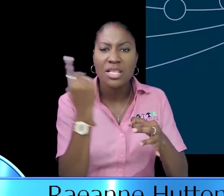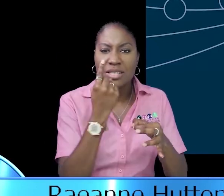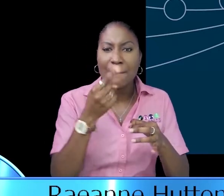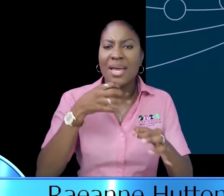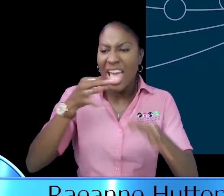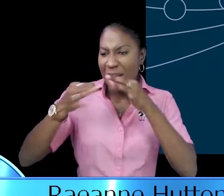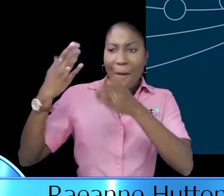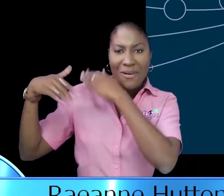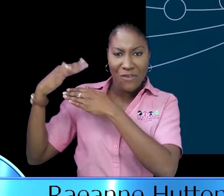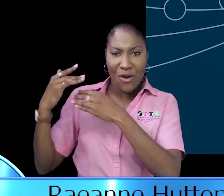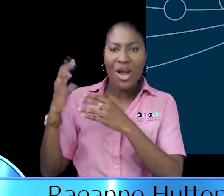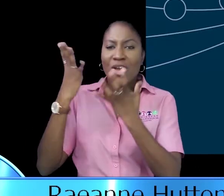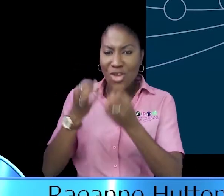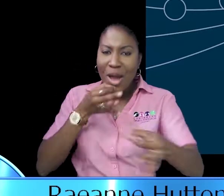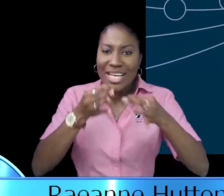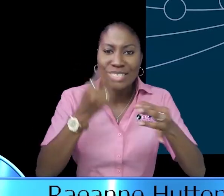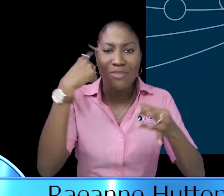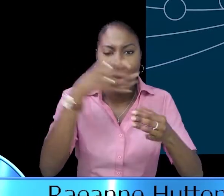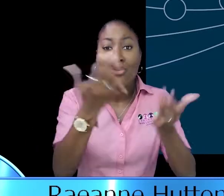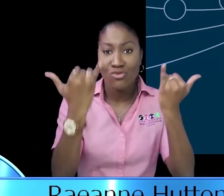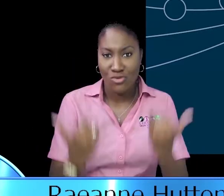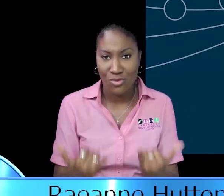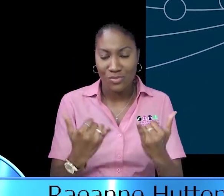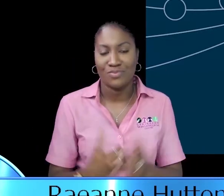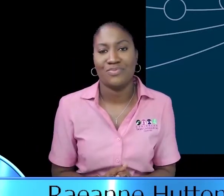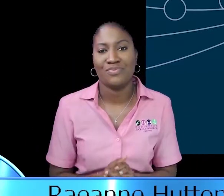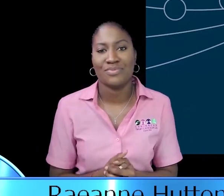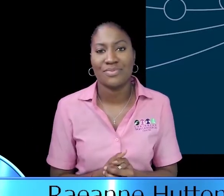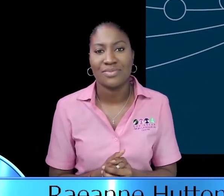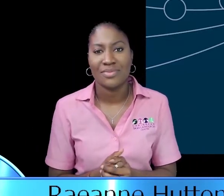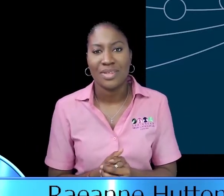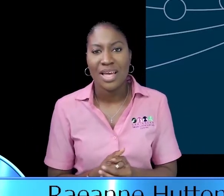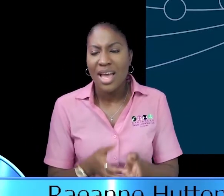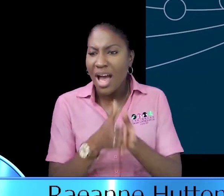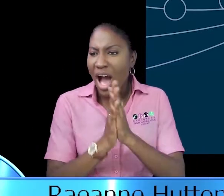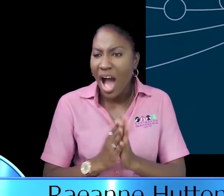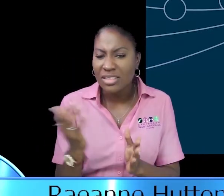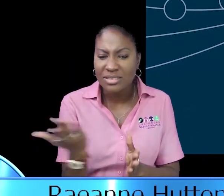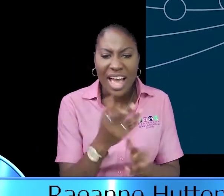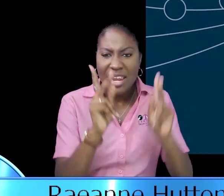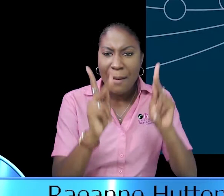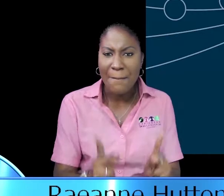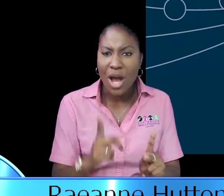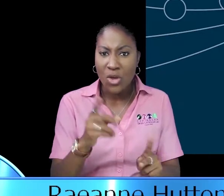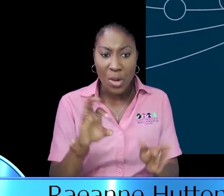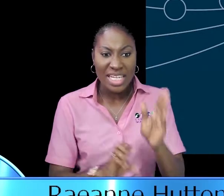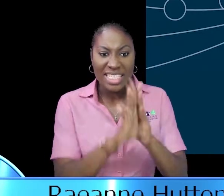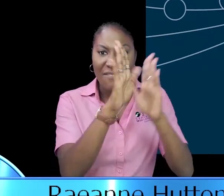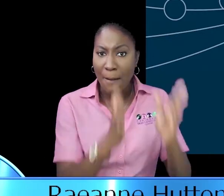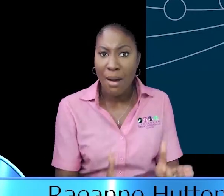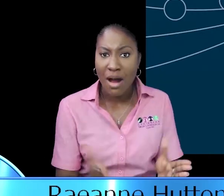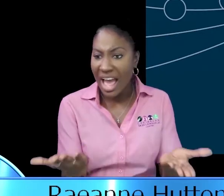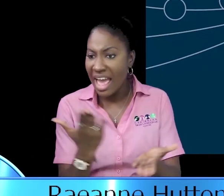think they don't hurt. And I'm not sure how to measure this. Do we have any developers in the